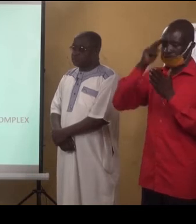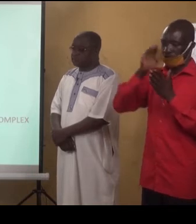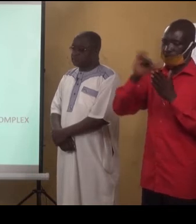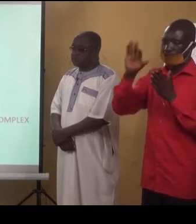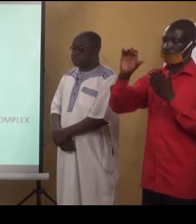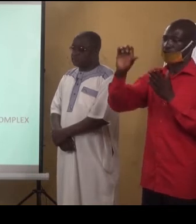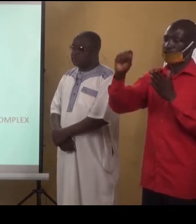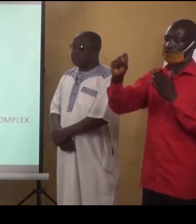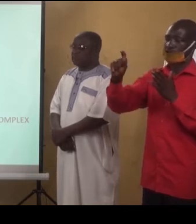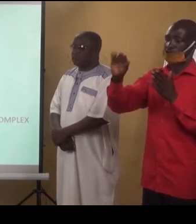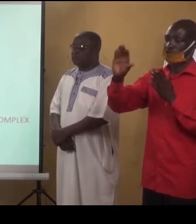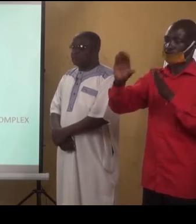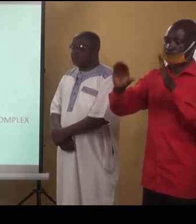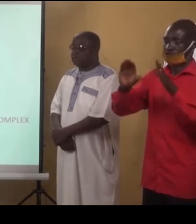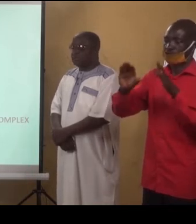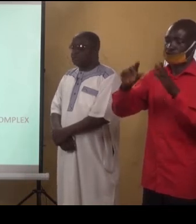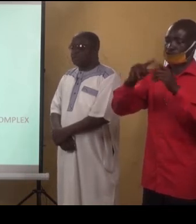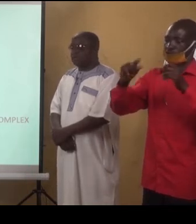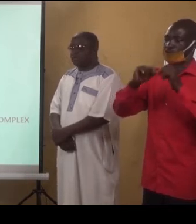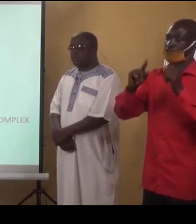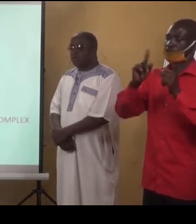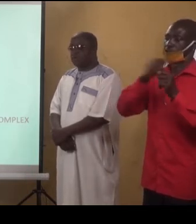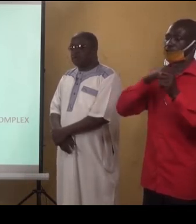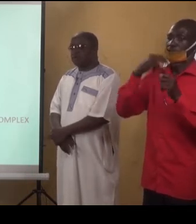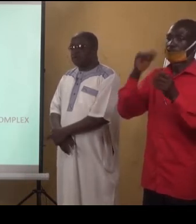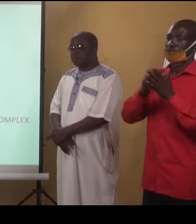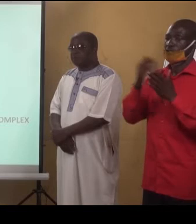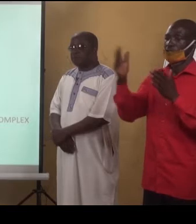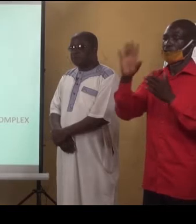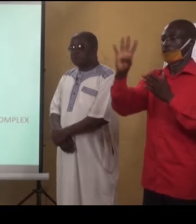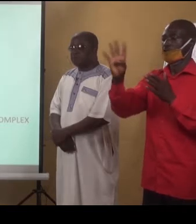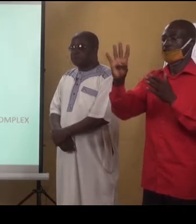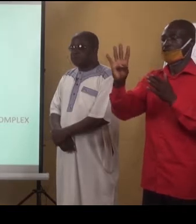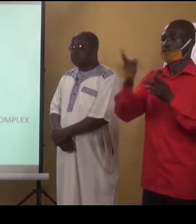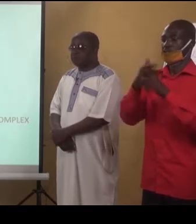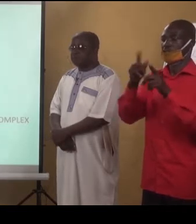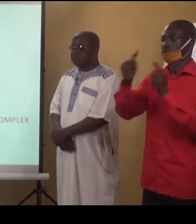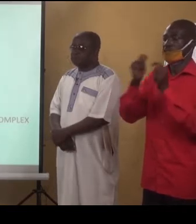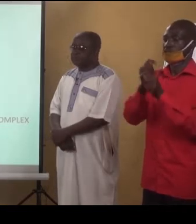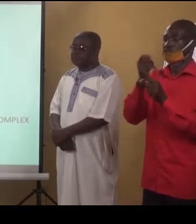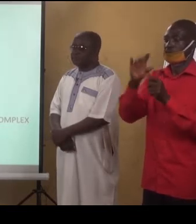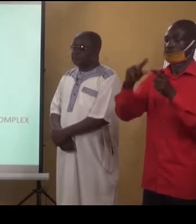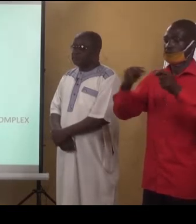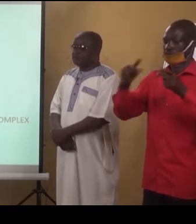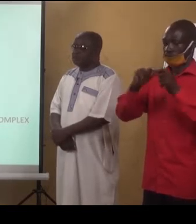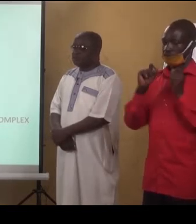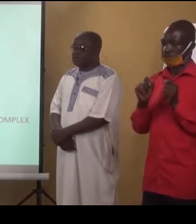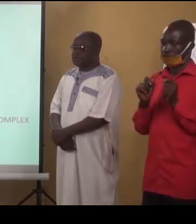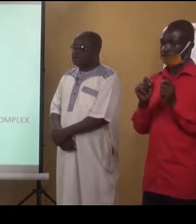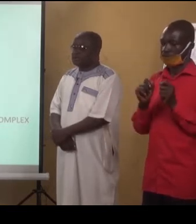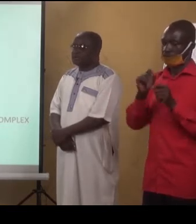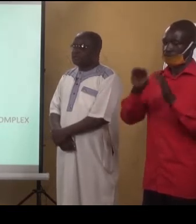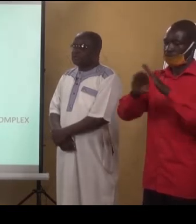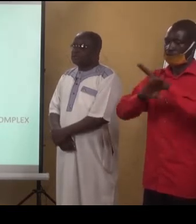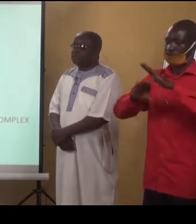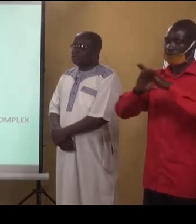structural sentences, where we said that there are 4 different types of sentences